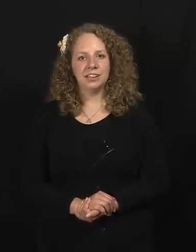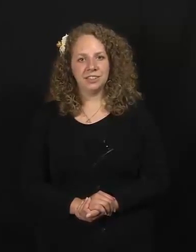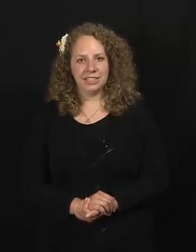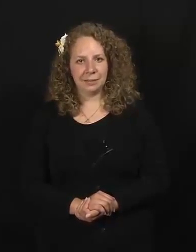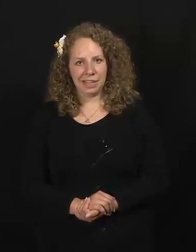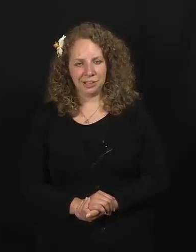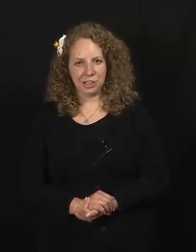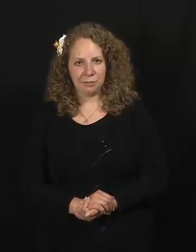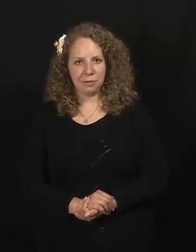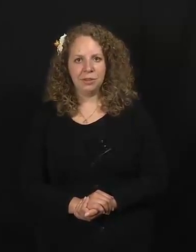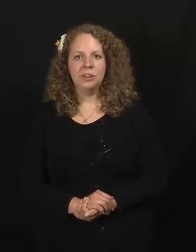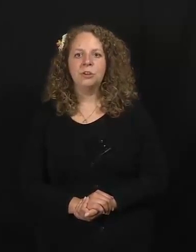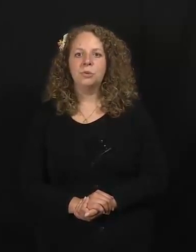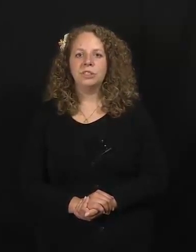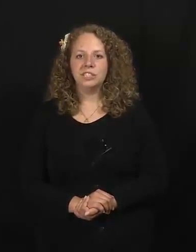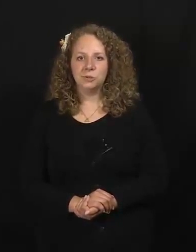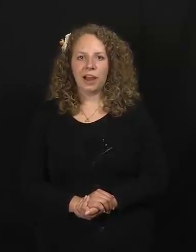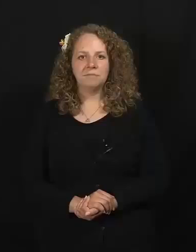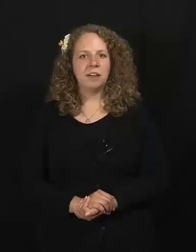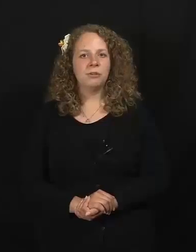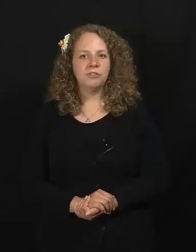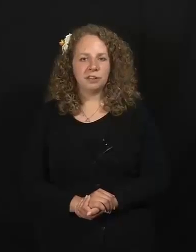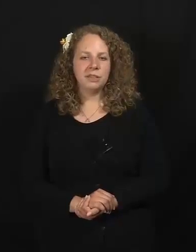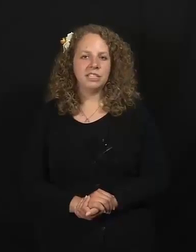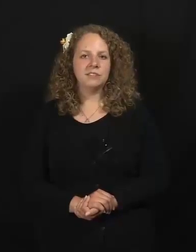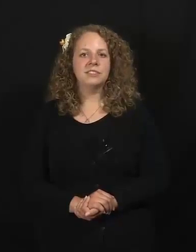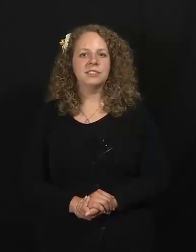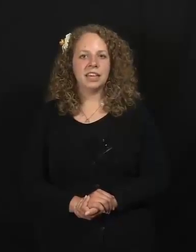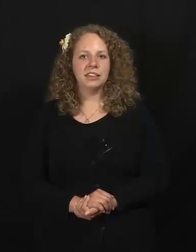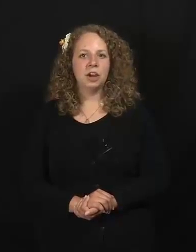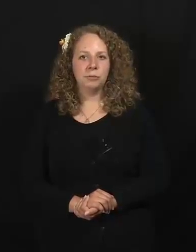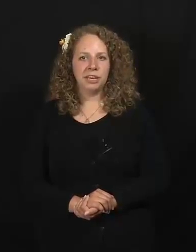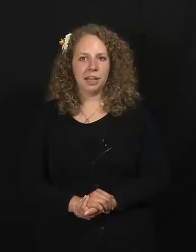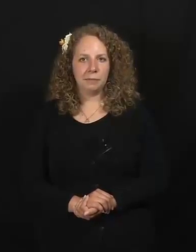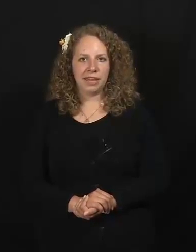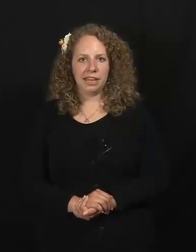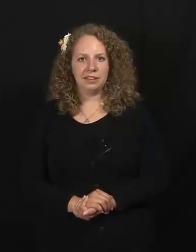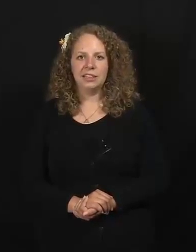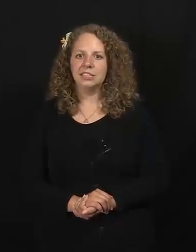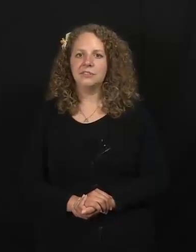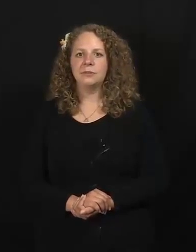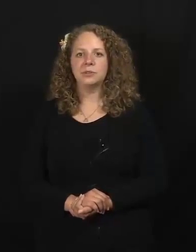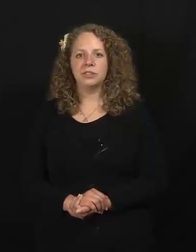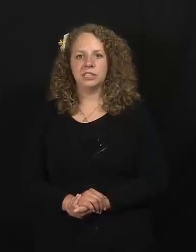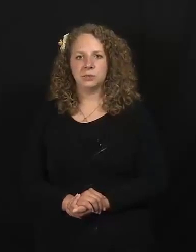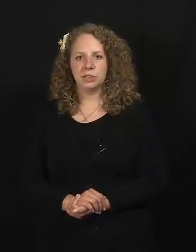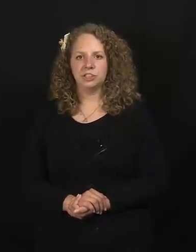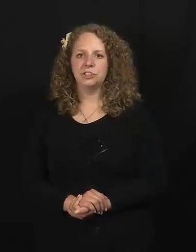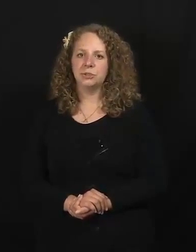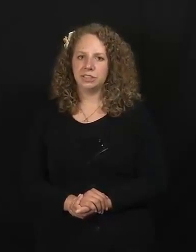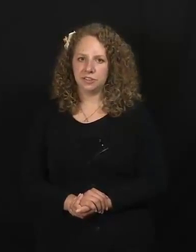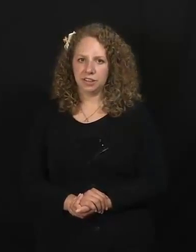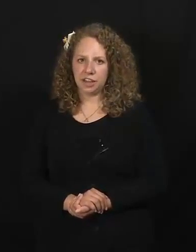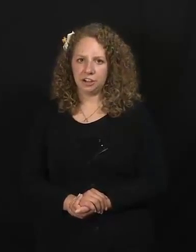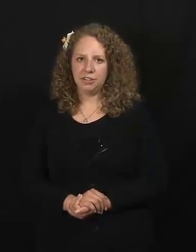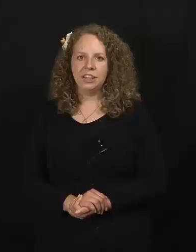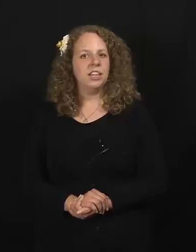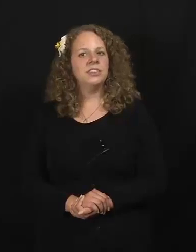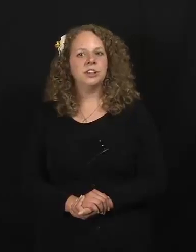hand in the same hand shape. Once in a while, I will find myself slightly opening up my hand as if I was going to switch to a different letter and then